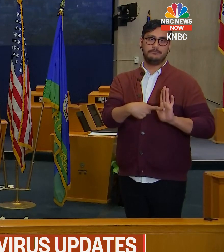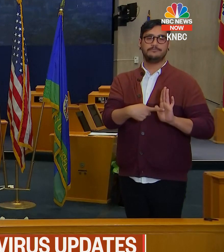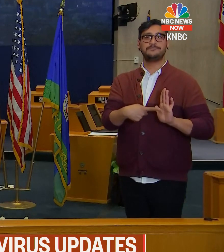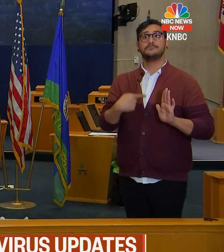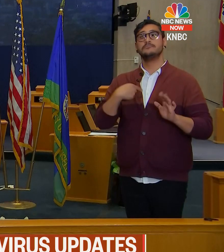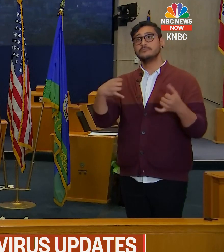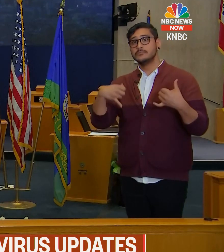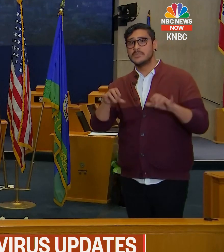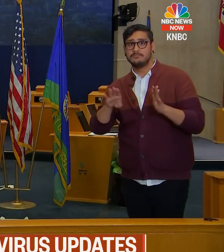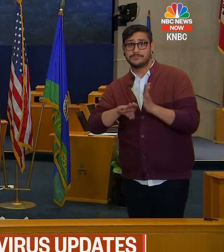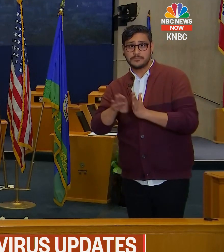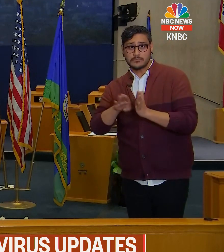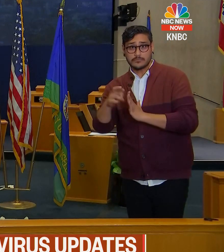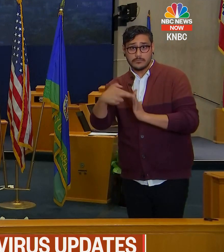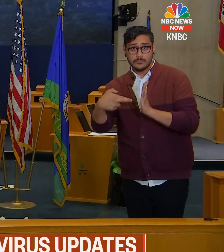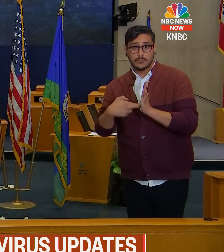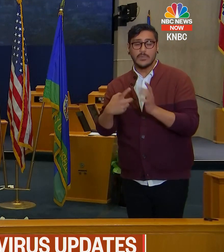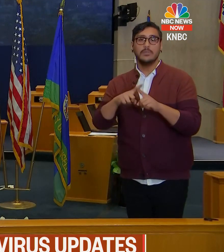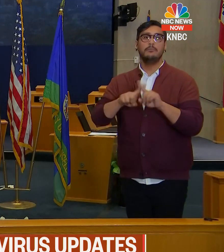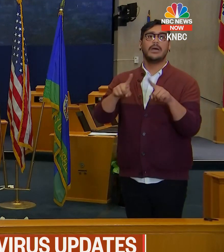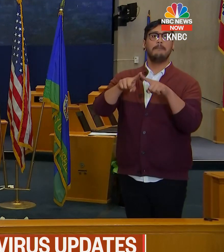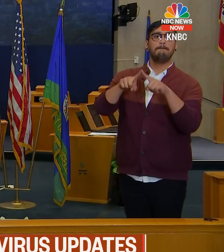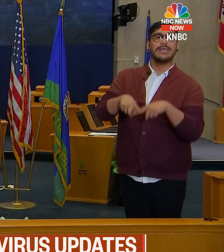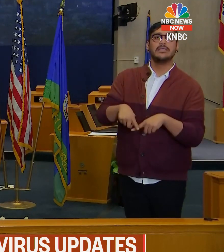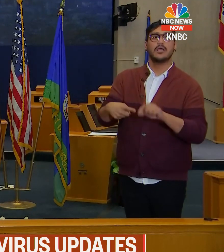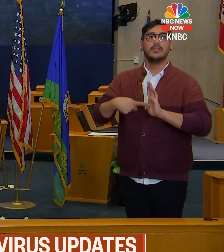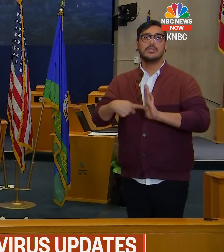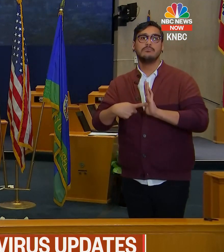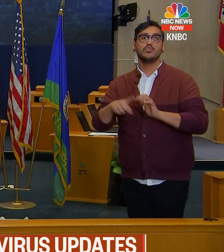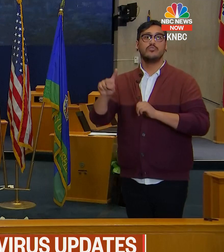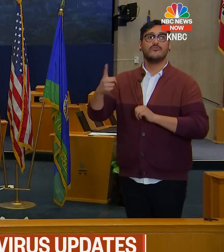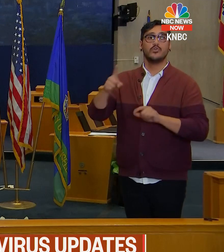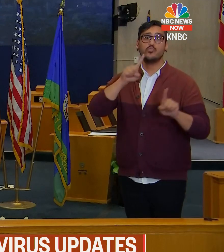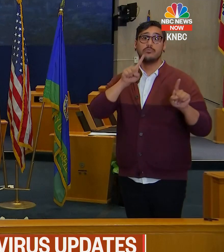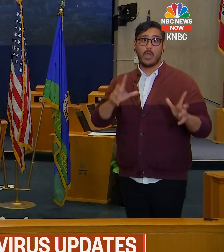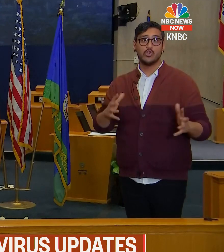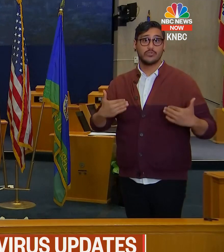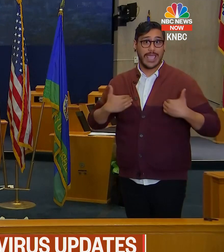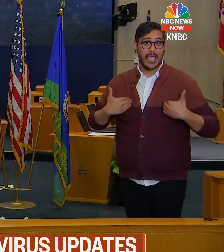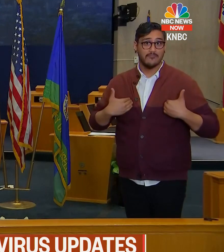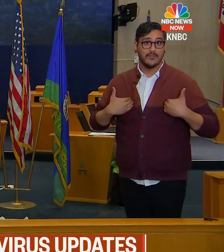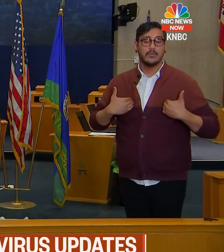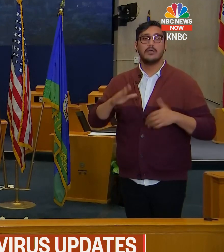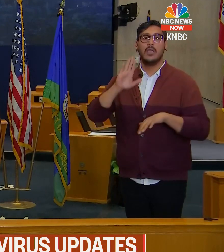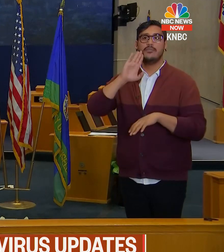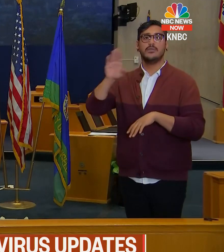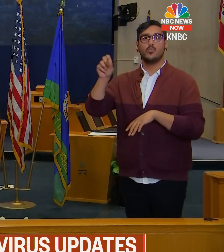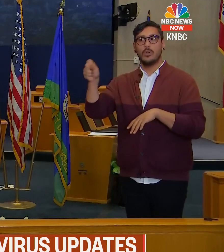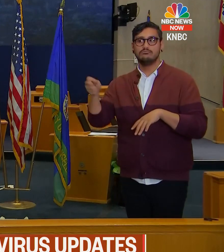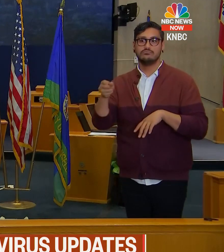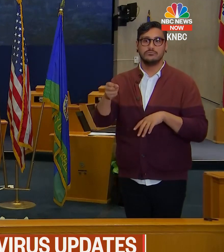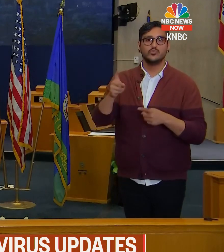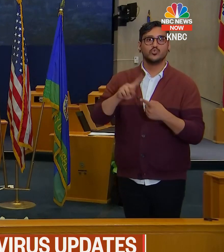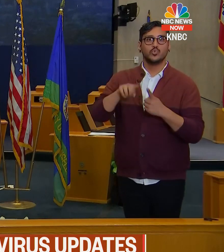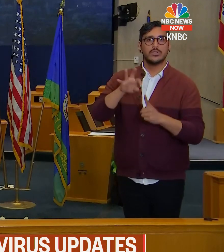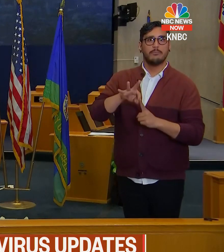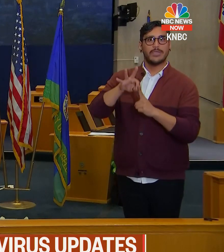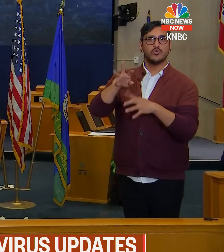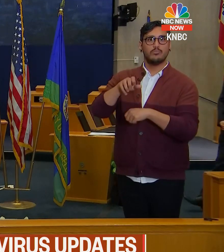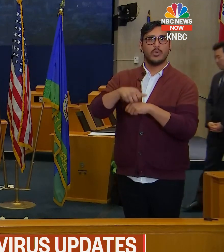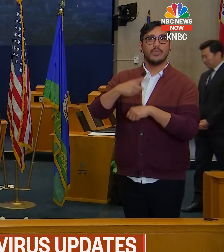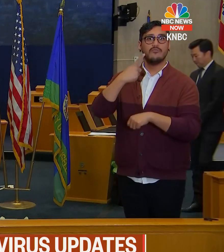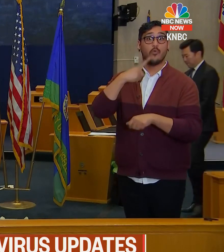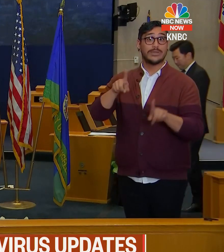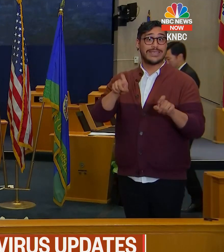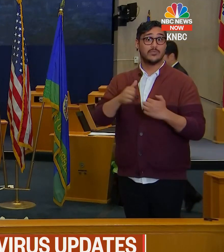still developing those protocols, but they're based on the symptoms that the first responders have. And then we will bring them in to a special appointment for testing